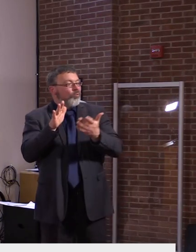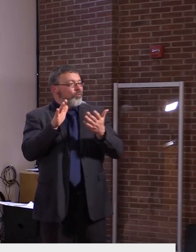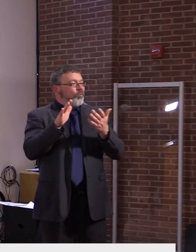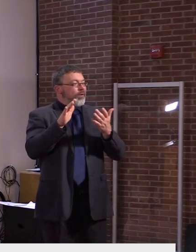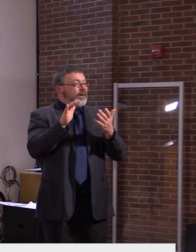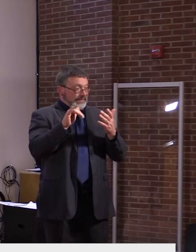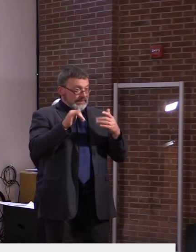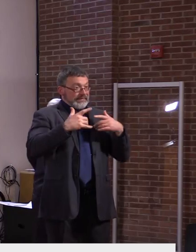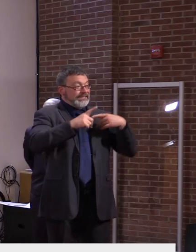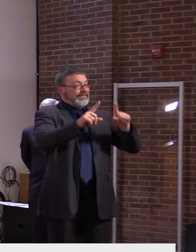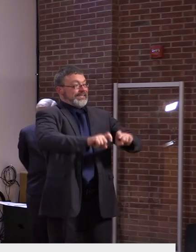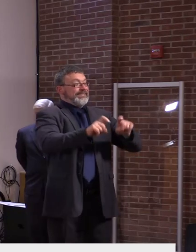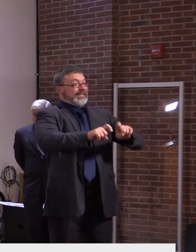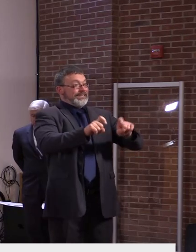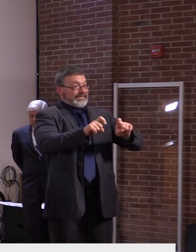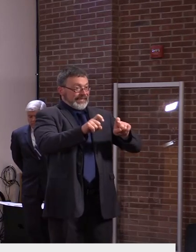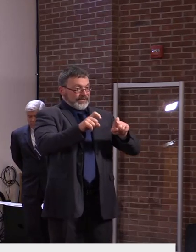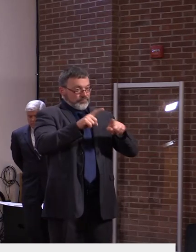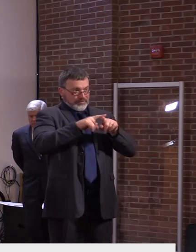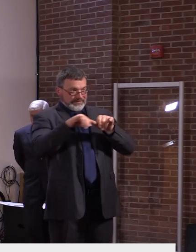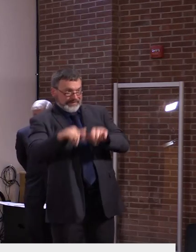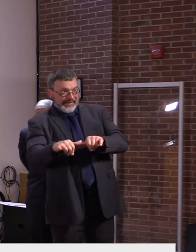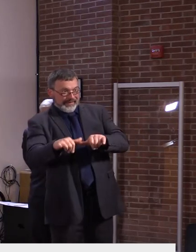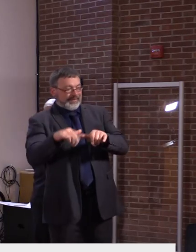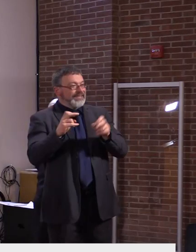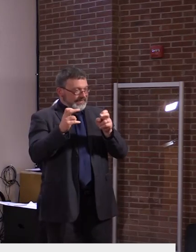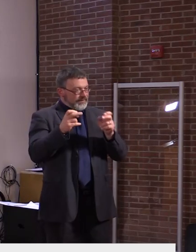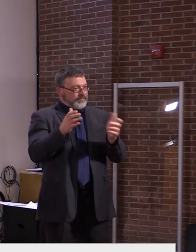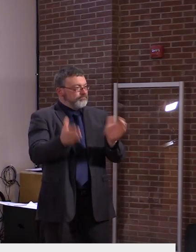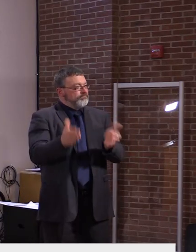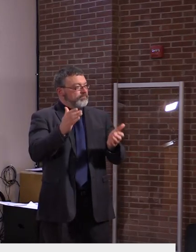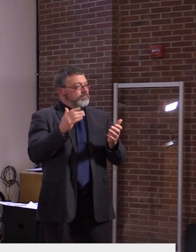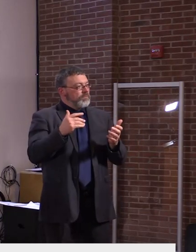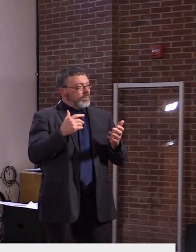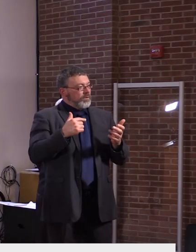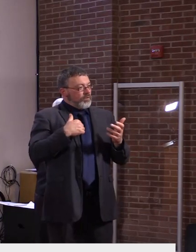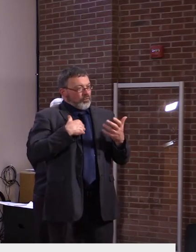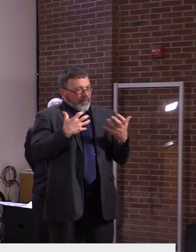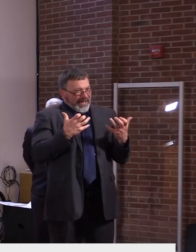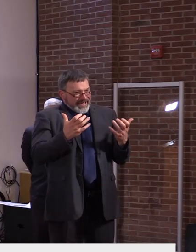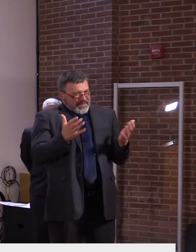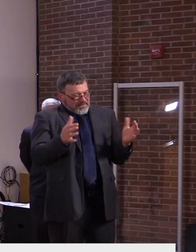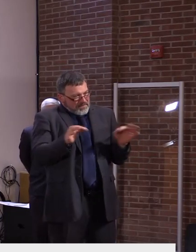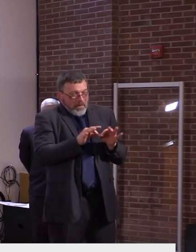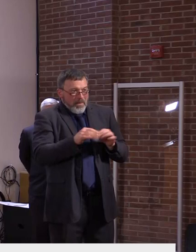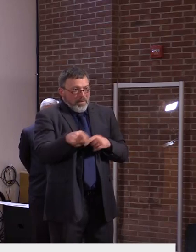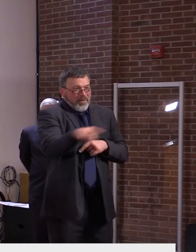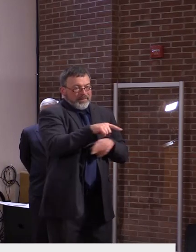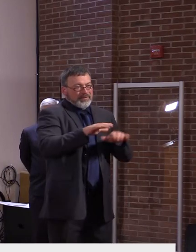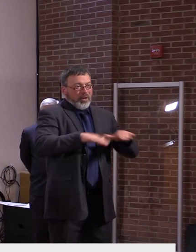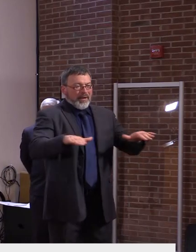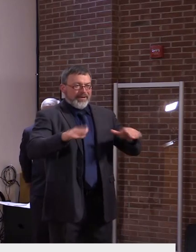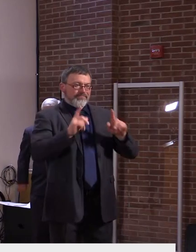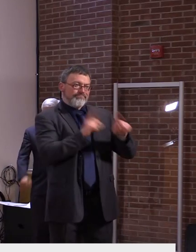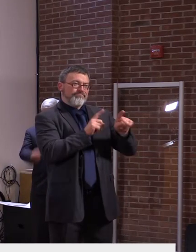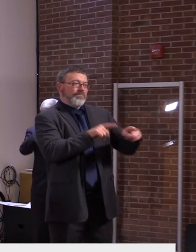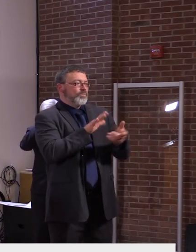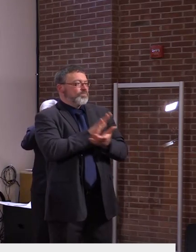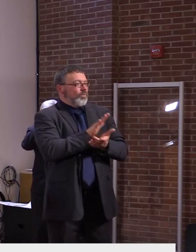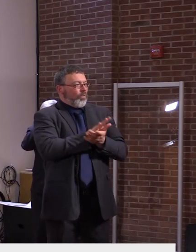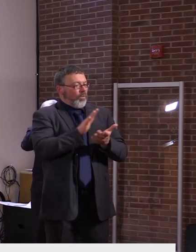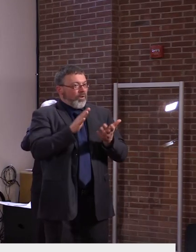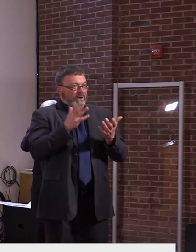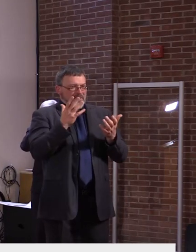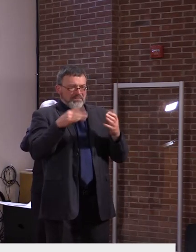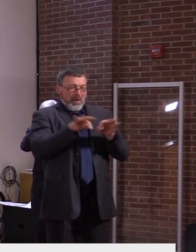testing in school and what have you, our efforts to keep students engaged in in-person education is really paramount.